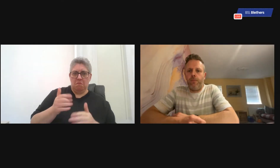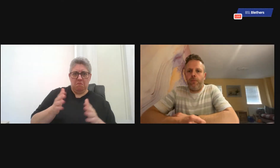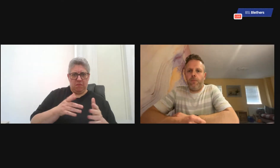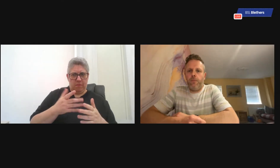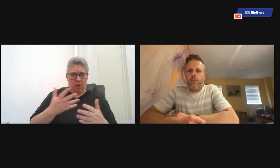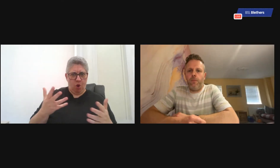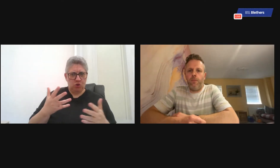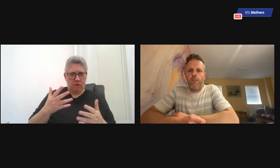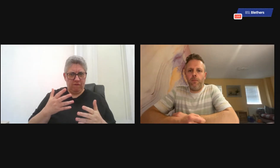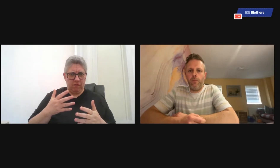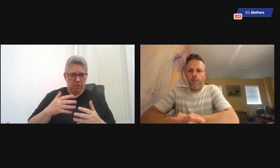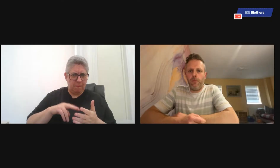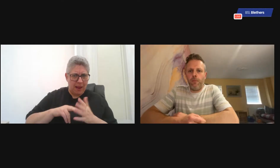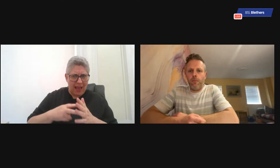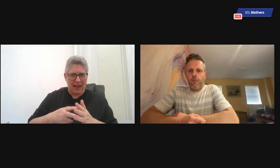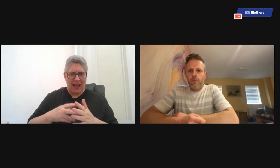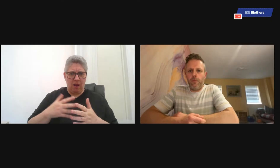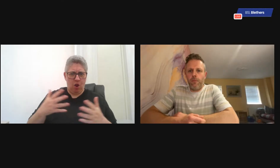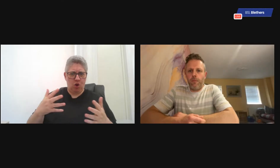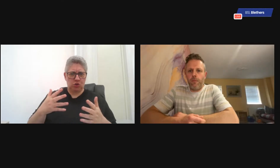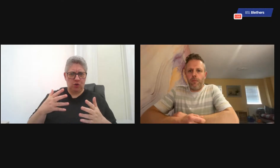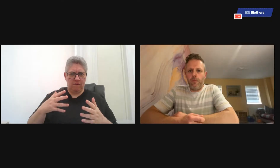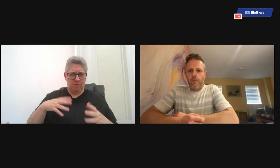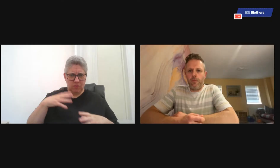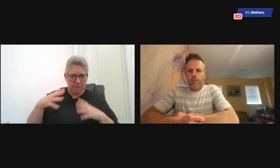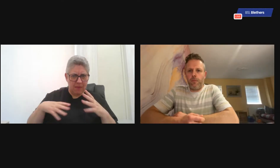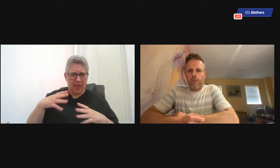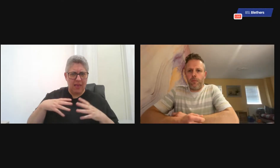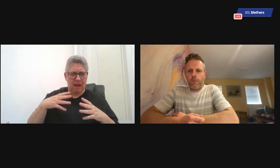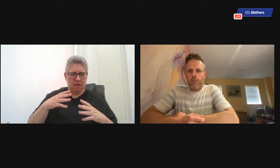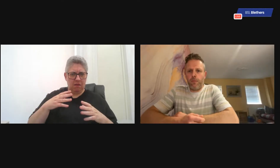maybe a month at total, and then, yeah, we'll have that placement.